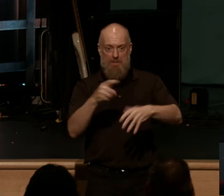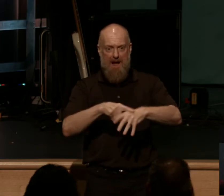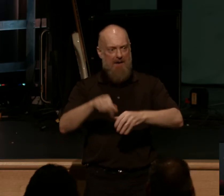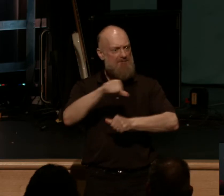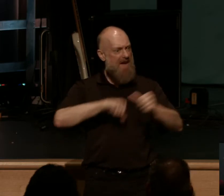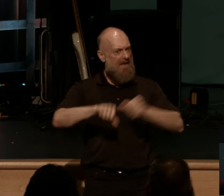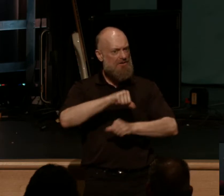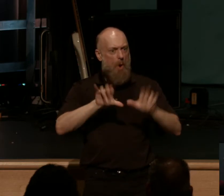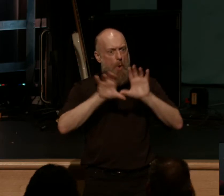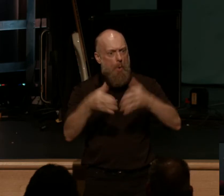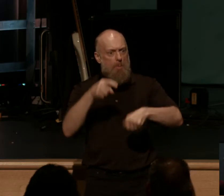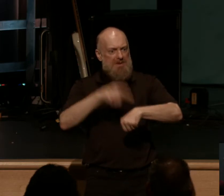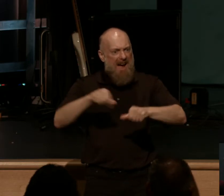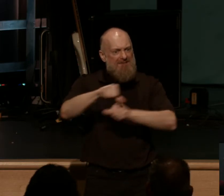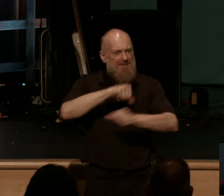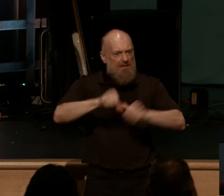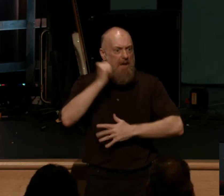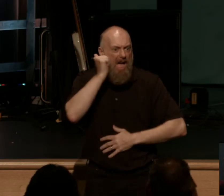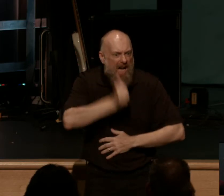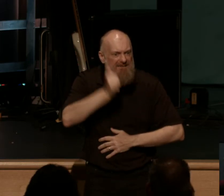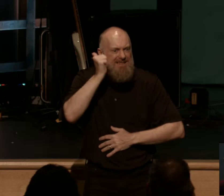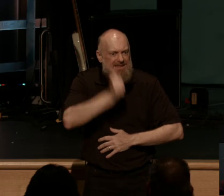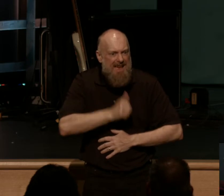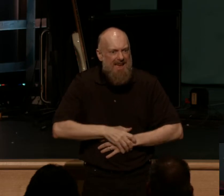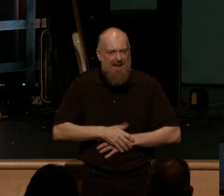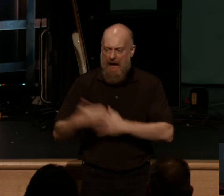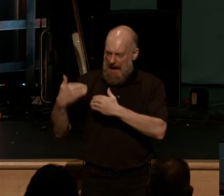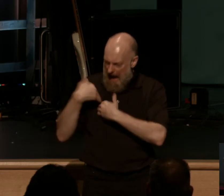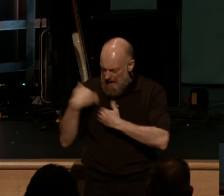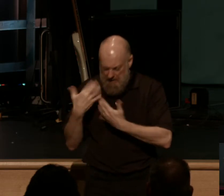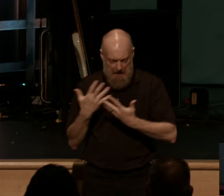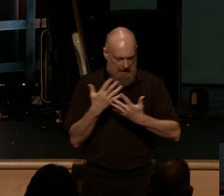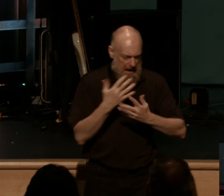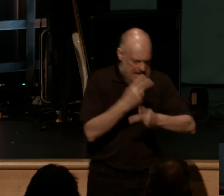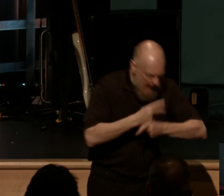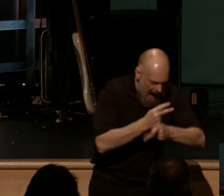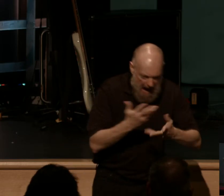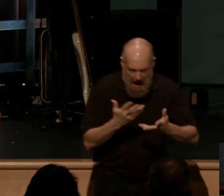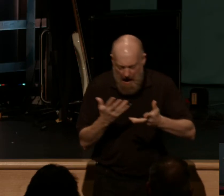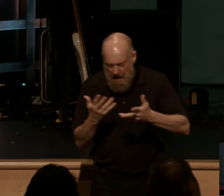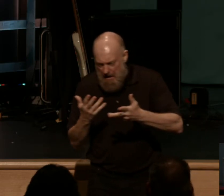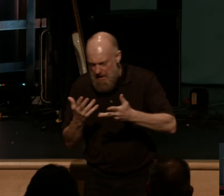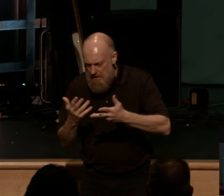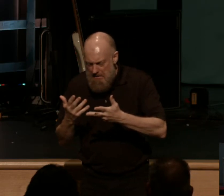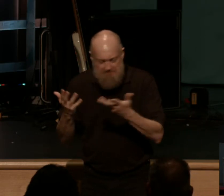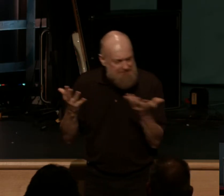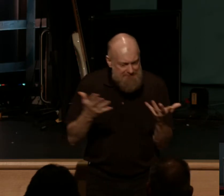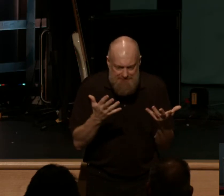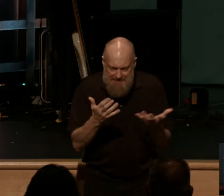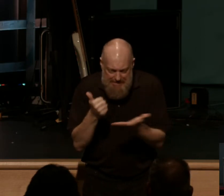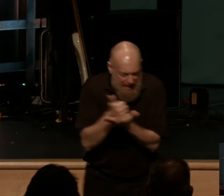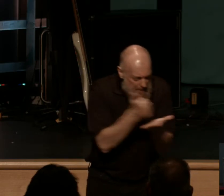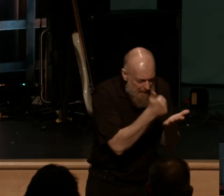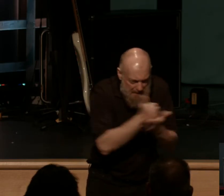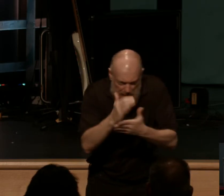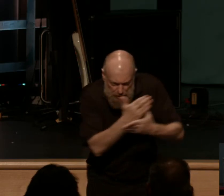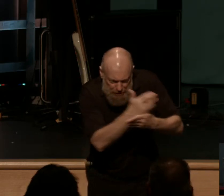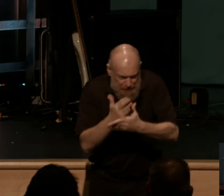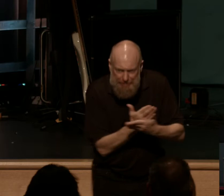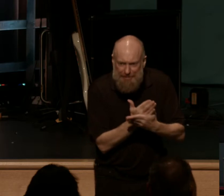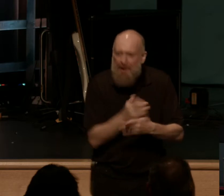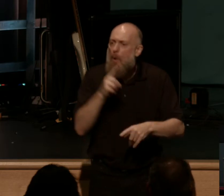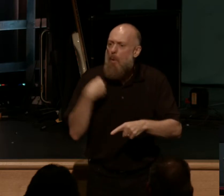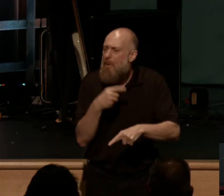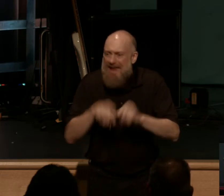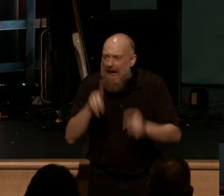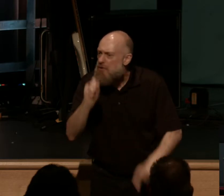man. Group time fellowship, accountability, loving, caring for people, being known, knowing others, all of that. We can't do this